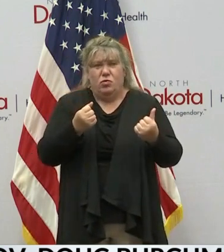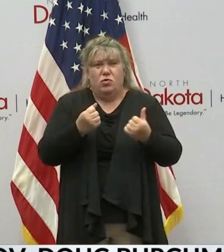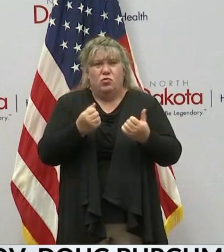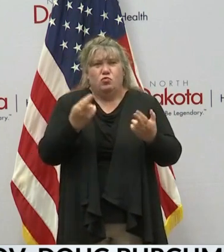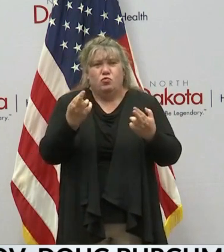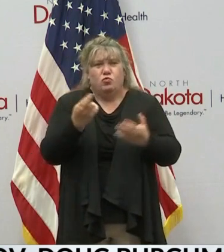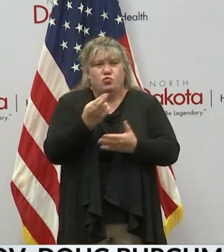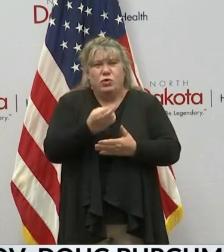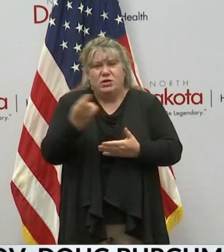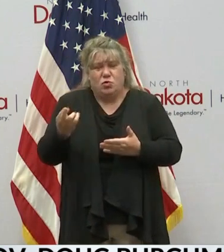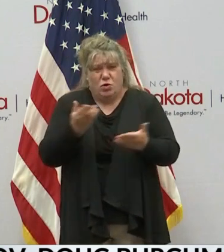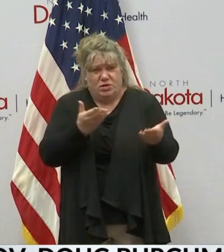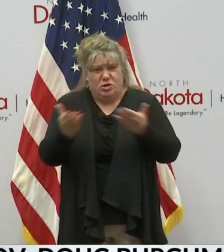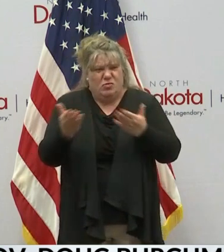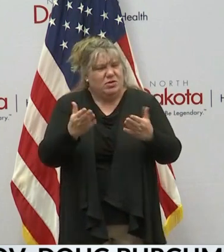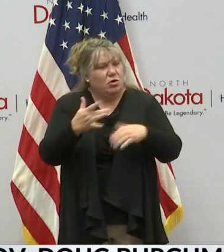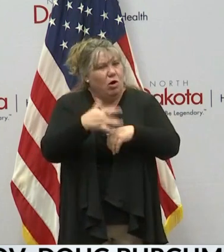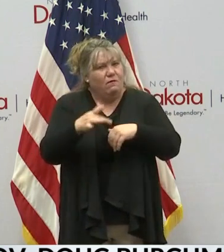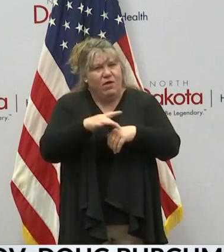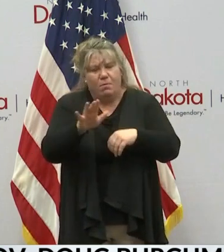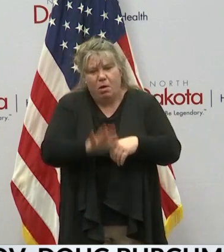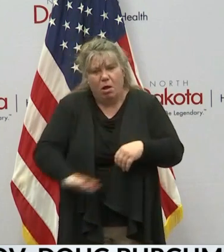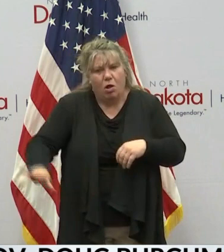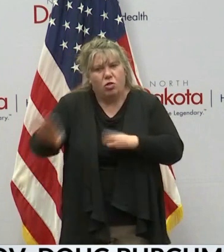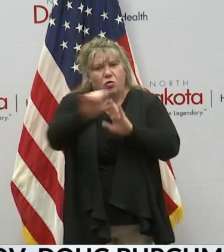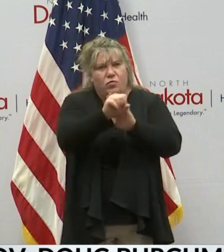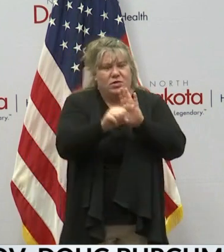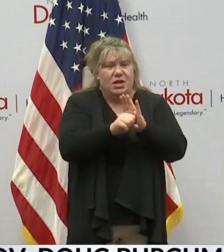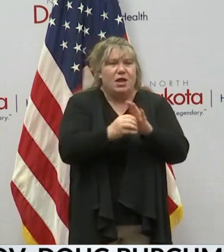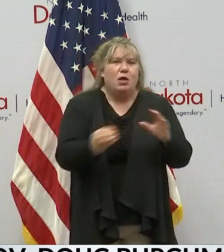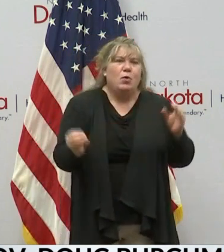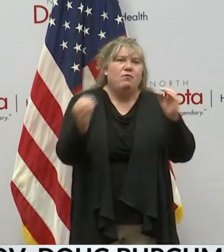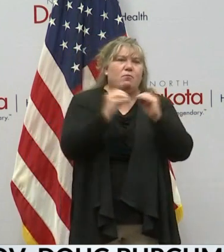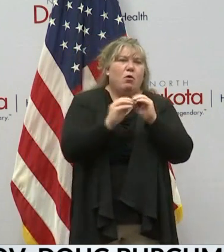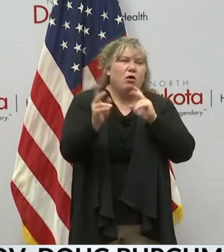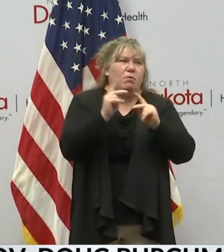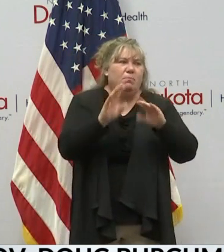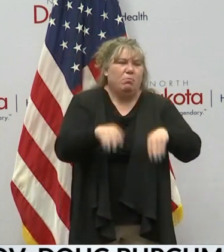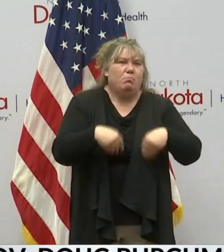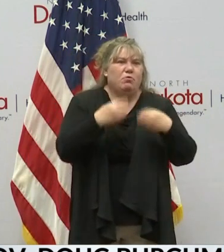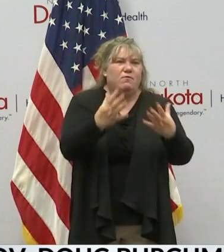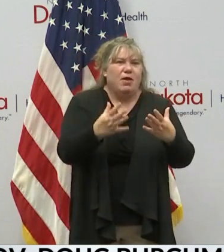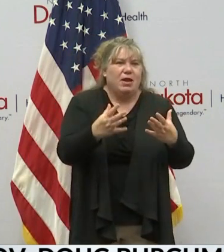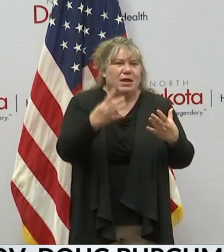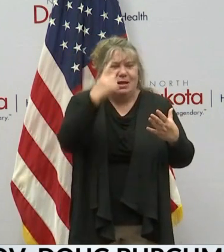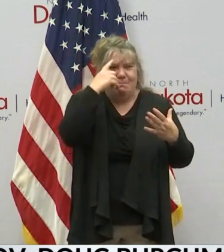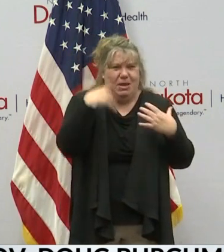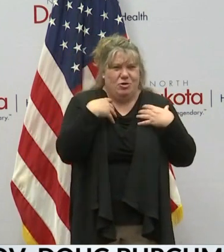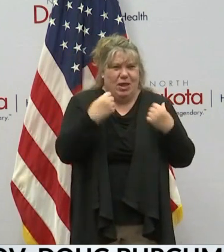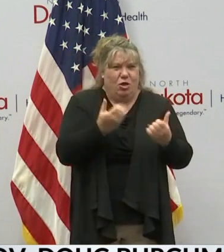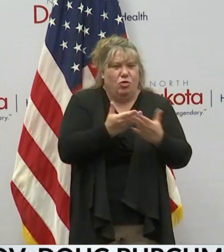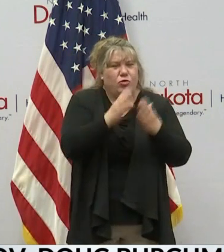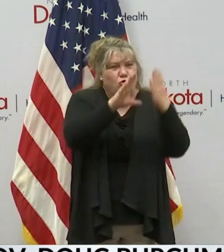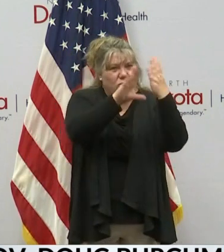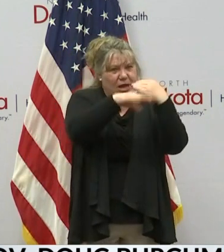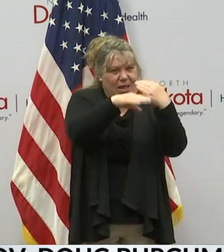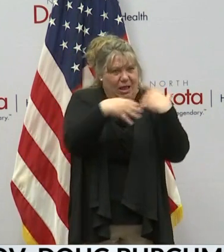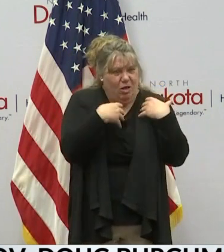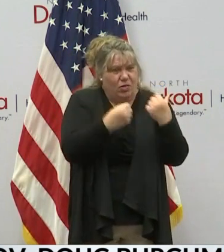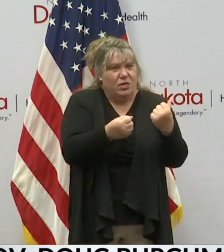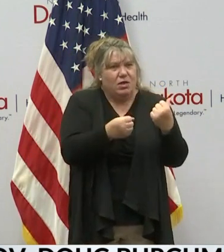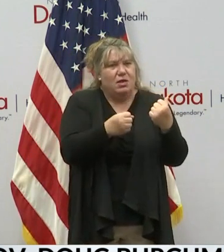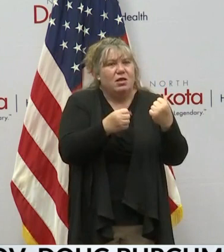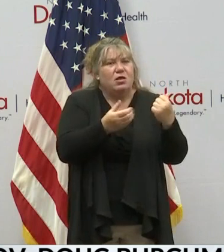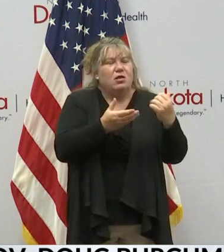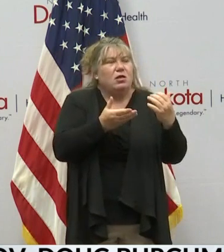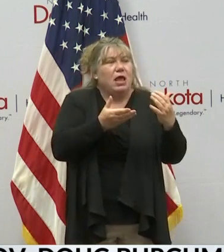they're available across the state. We've got more and more folks that are delivering behavioral health services through telehealth, and telehealth